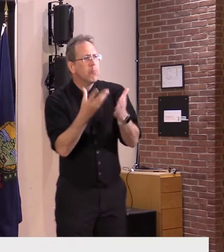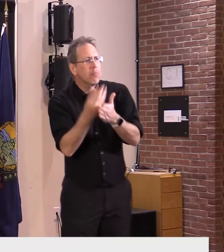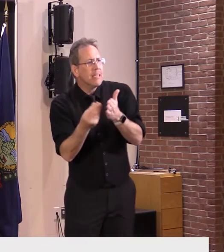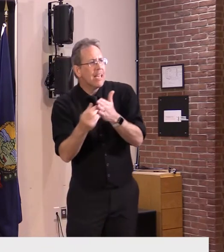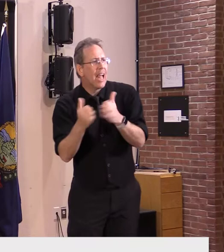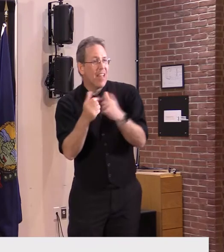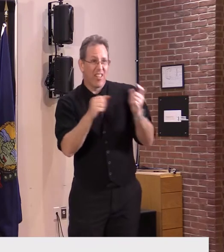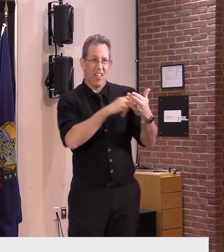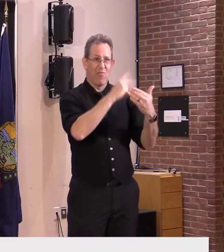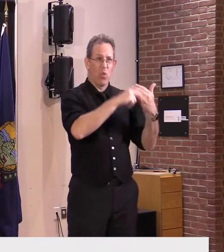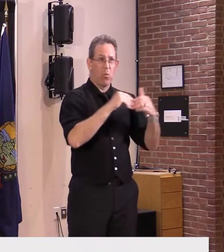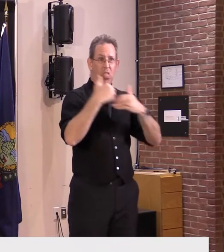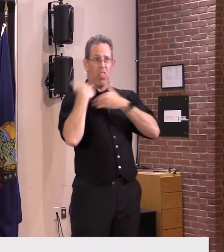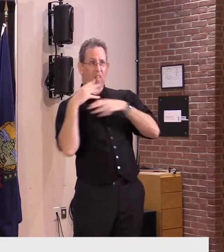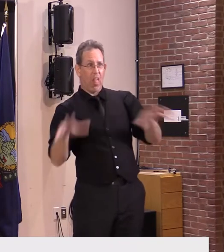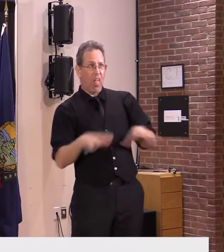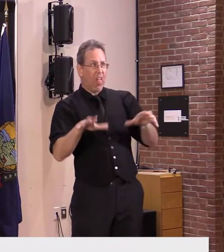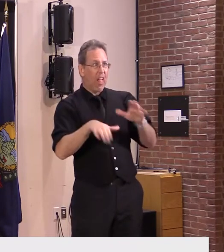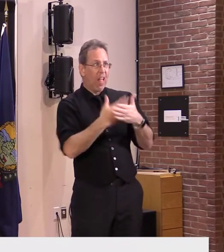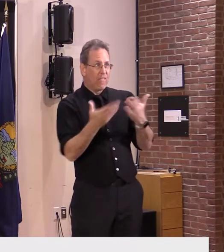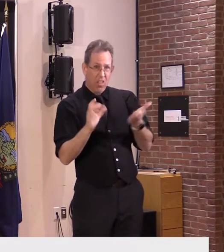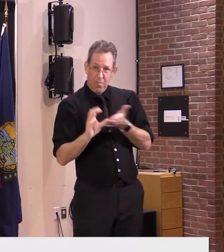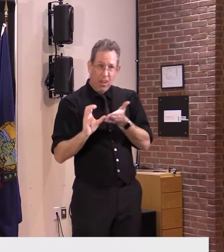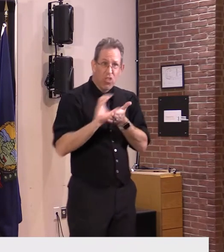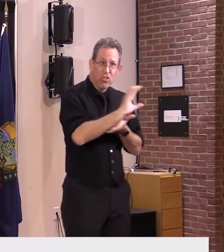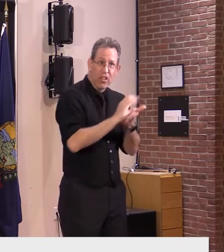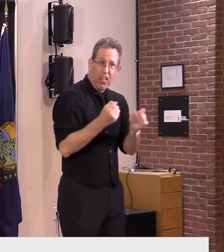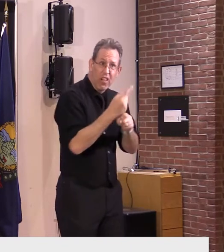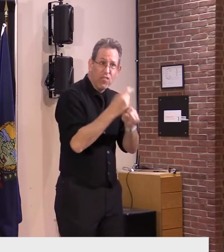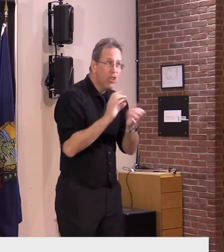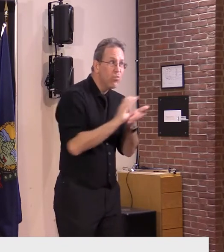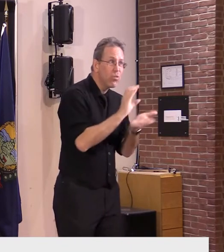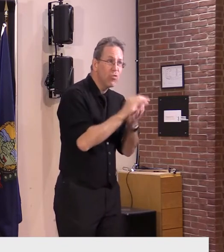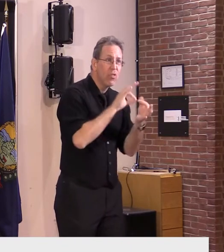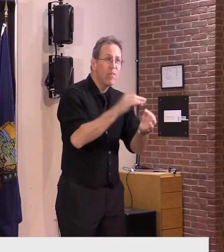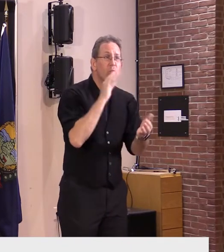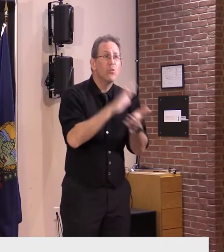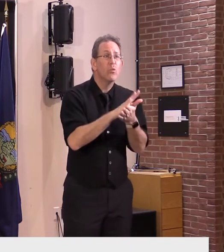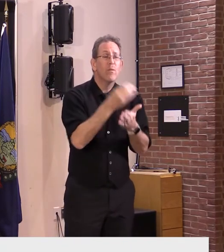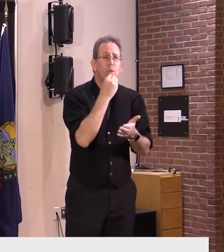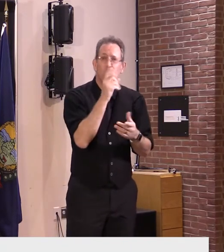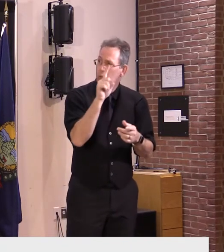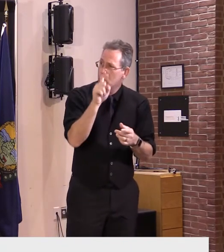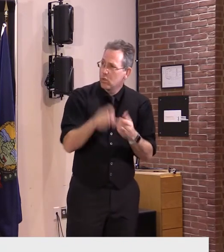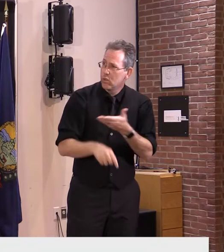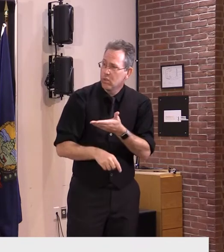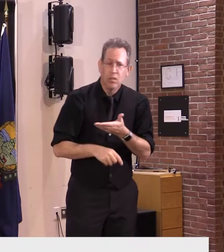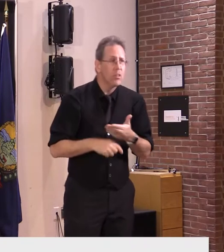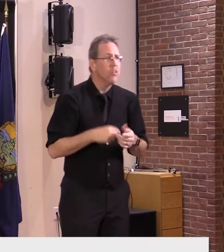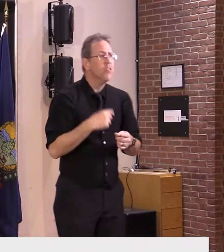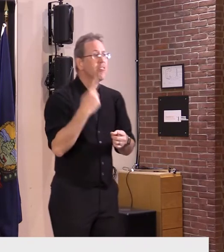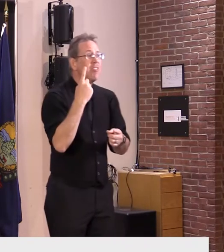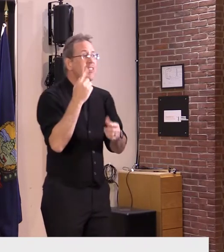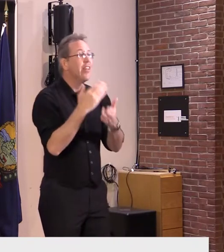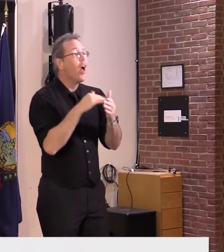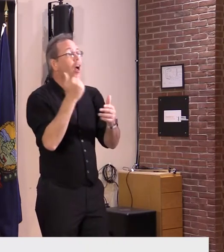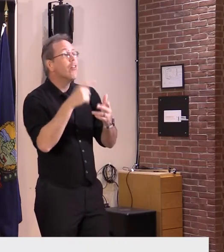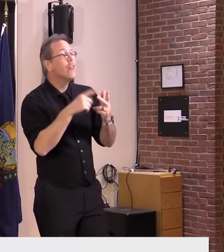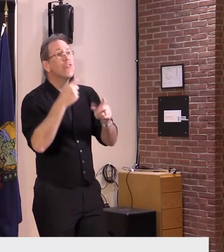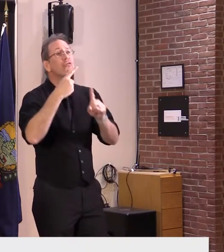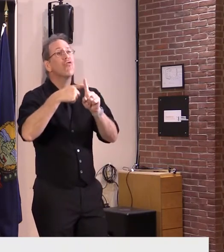the state with a large expenses going forward that you can't afford. And I wonder how you feel about the rental registry bill,